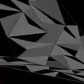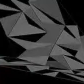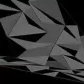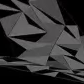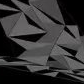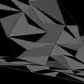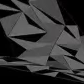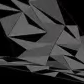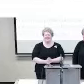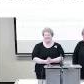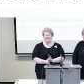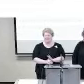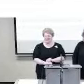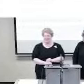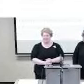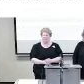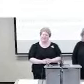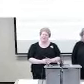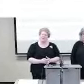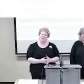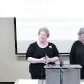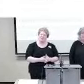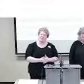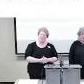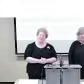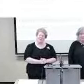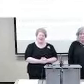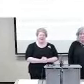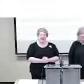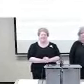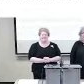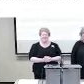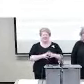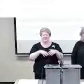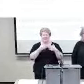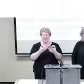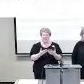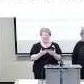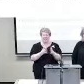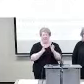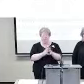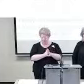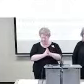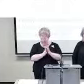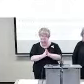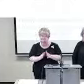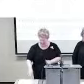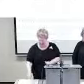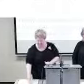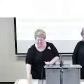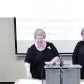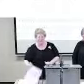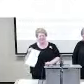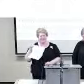to help keep track of things i love that question sure if that works for you um my suggestion is to always have